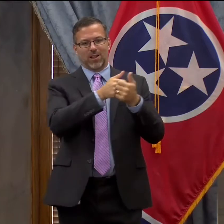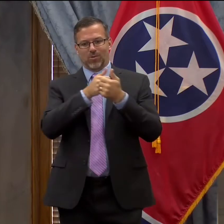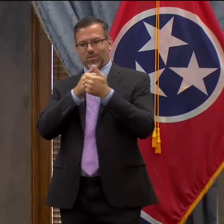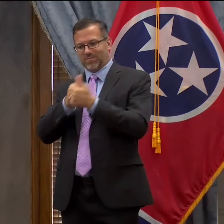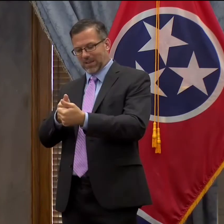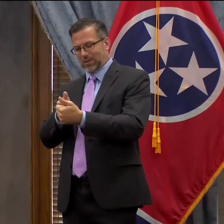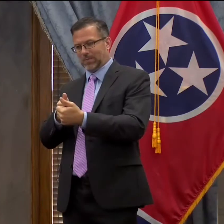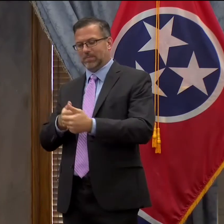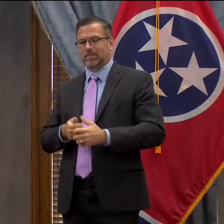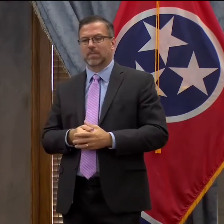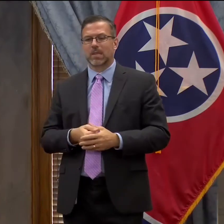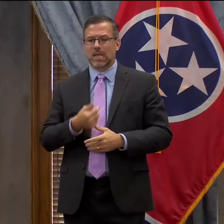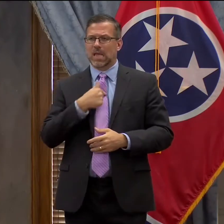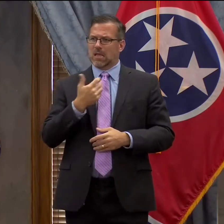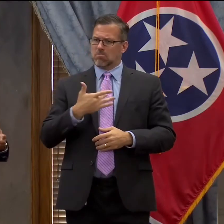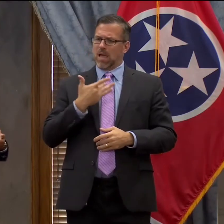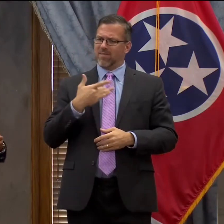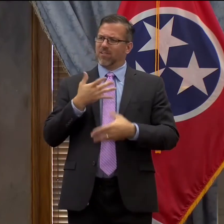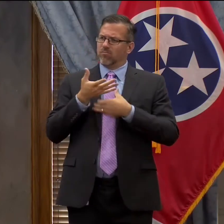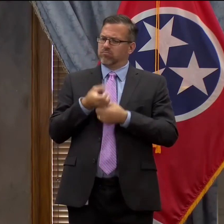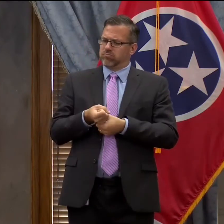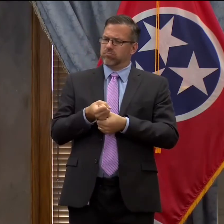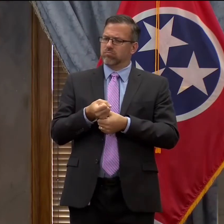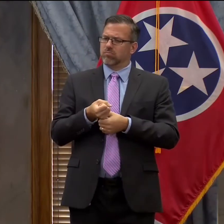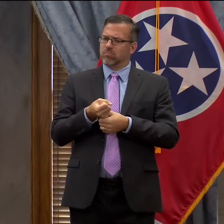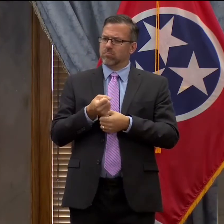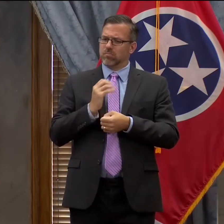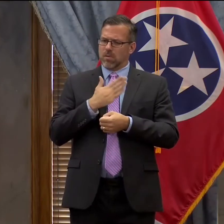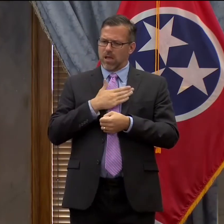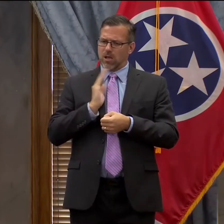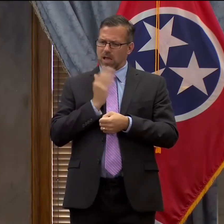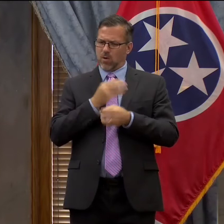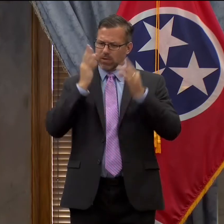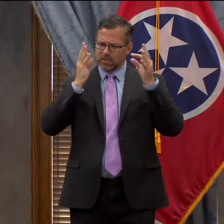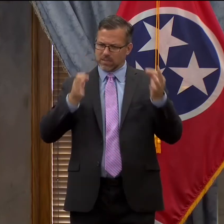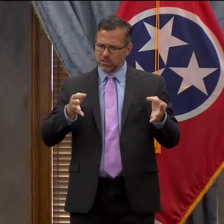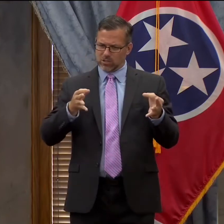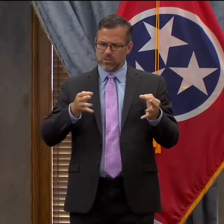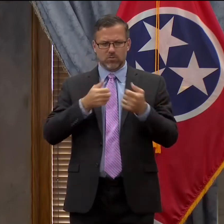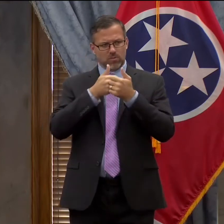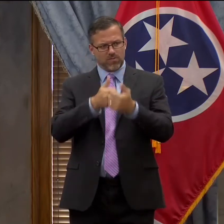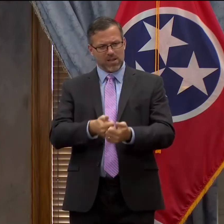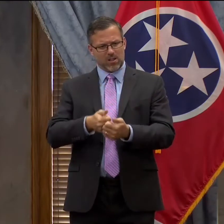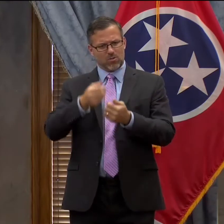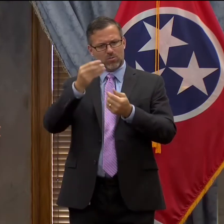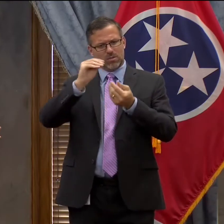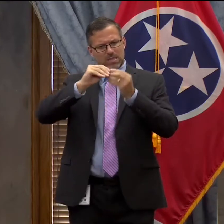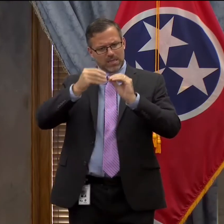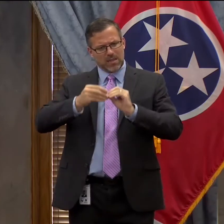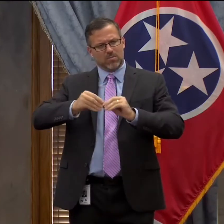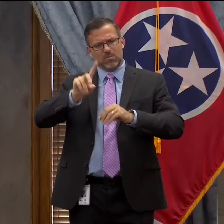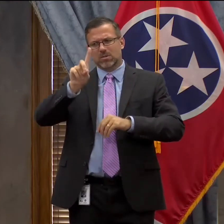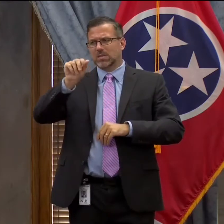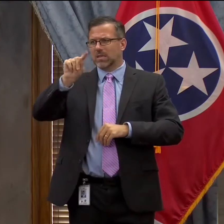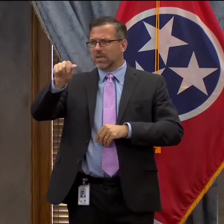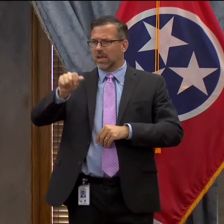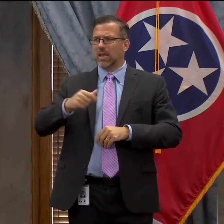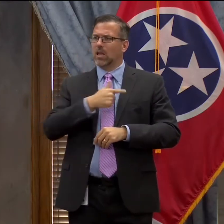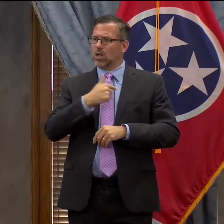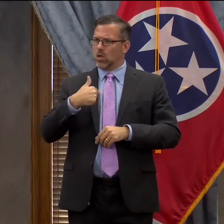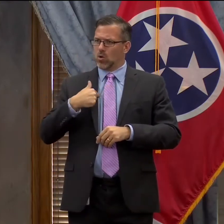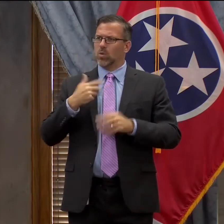those decisions and the data that we used to make them. We've been real clear about how we've made them and what